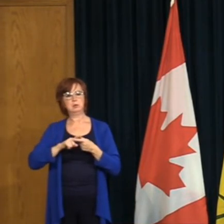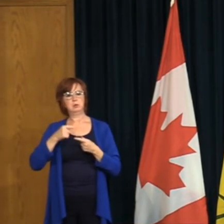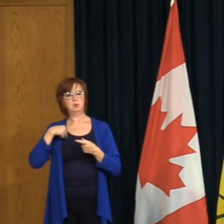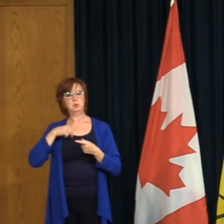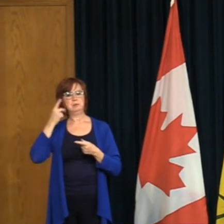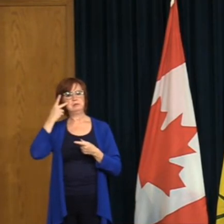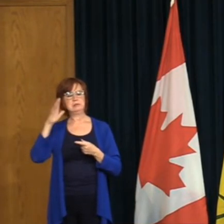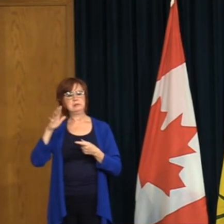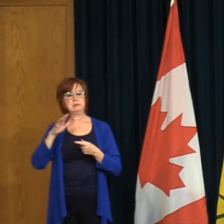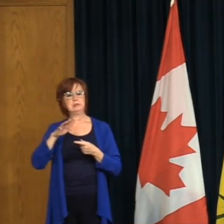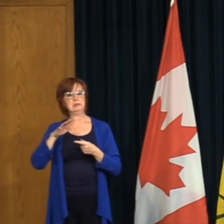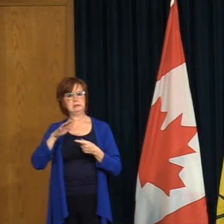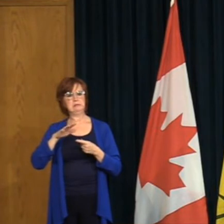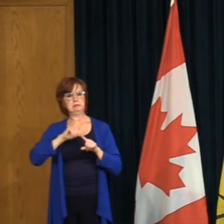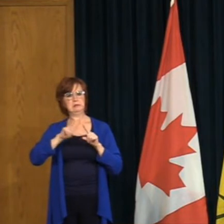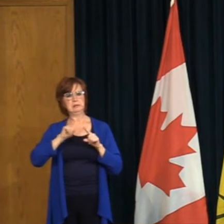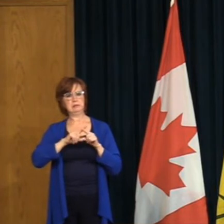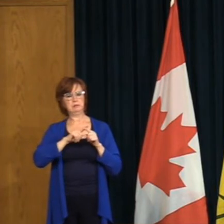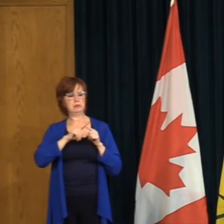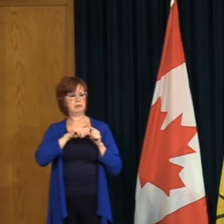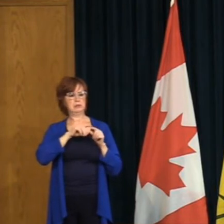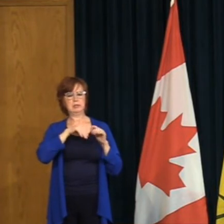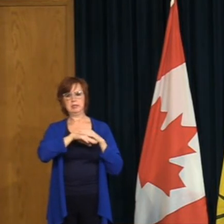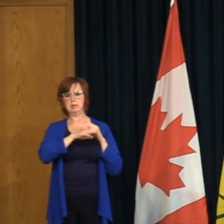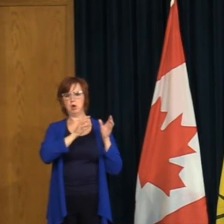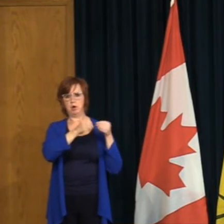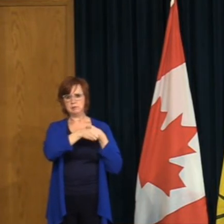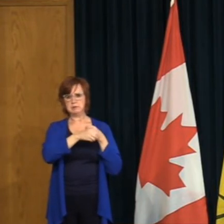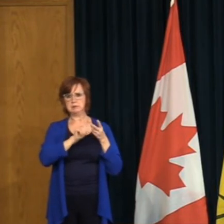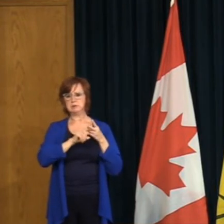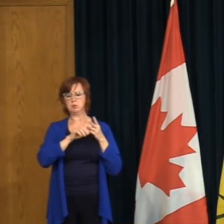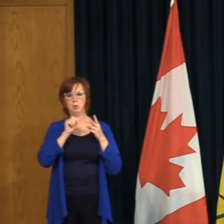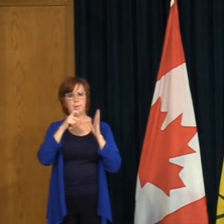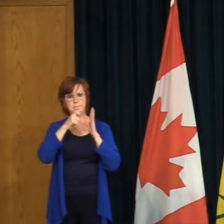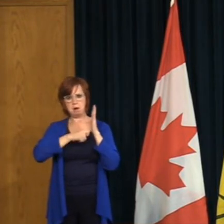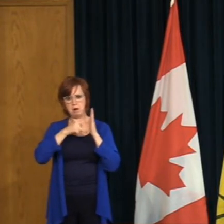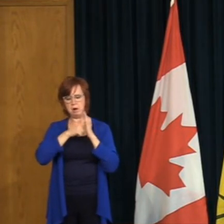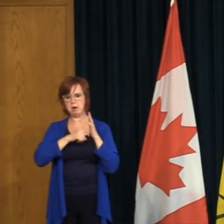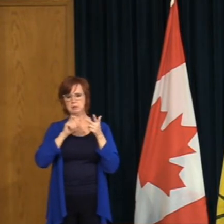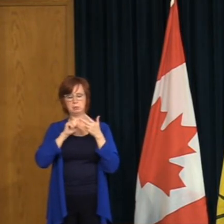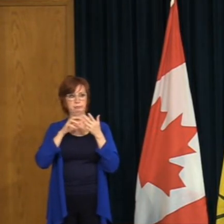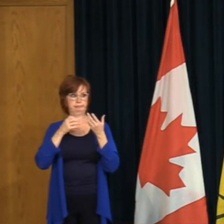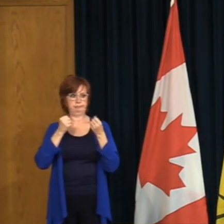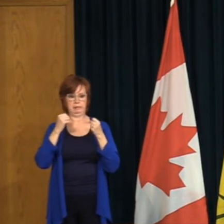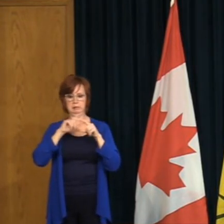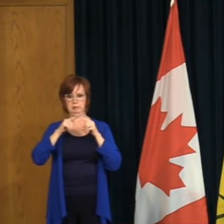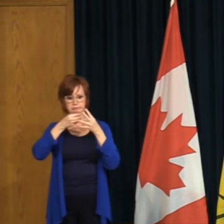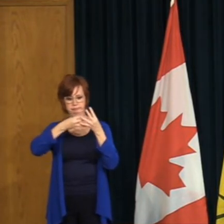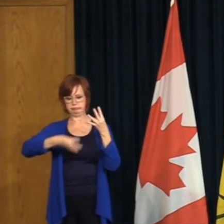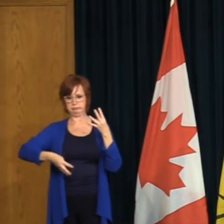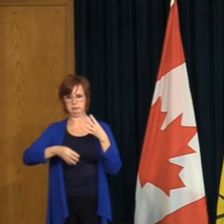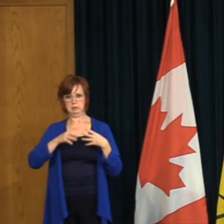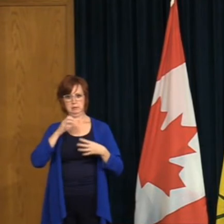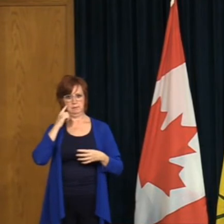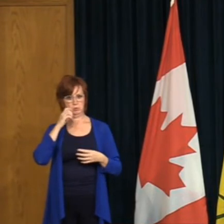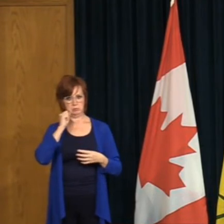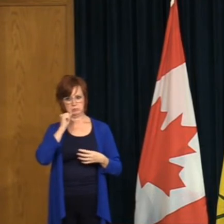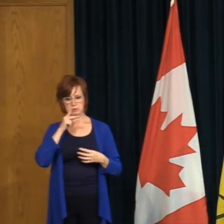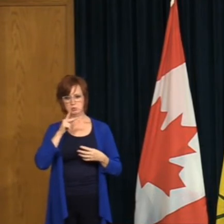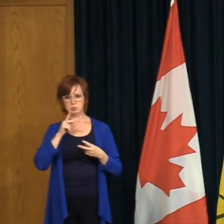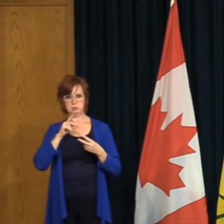urban center workplaces. We've seen it in mines. We've seen it in many workplaces, not only in Saskatchewan but